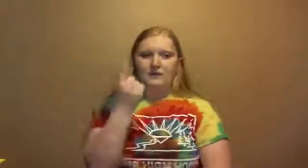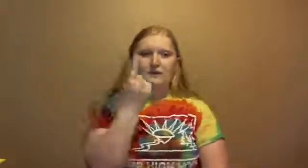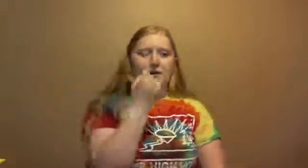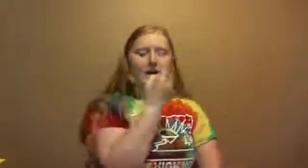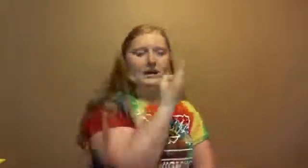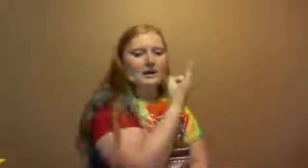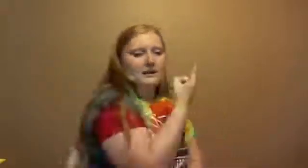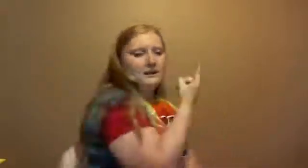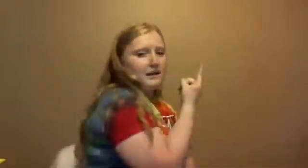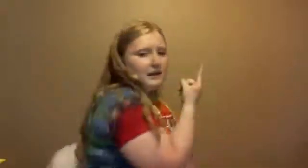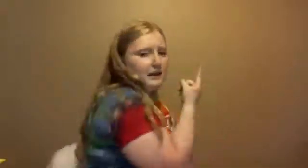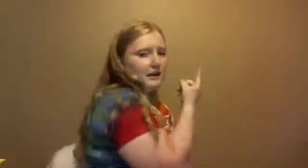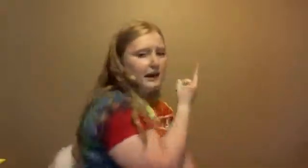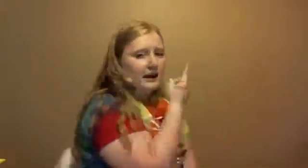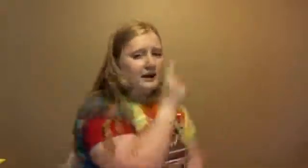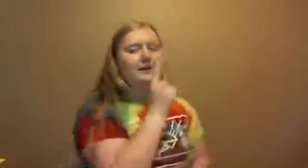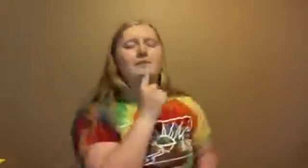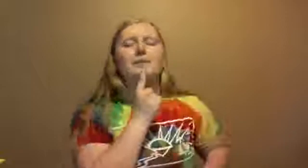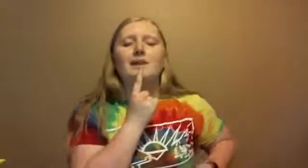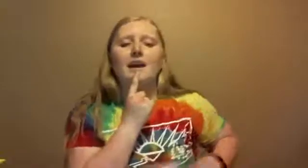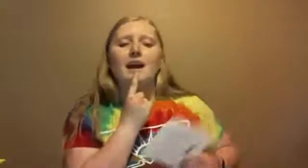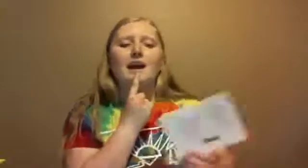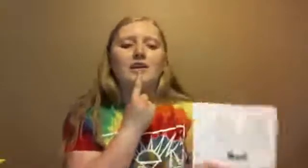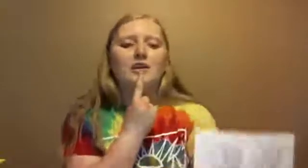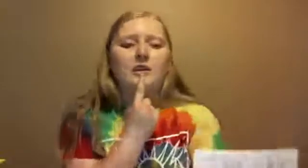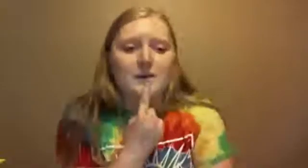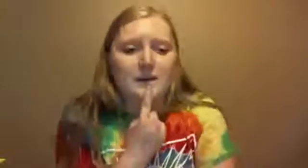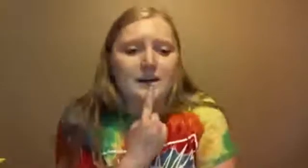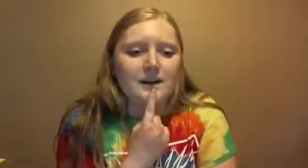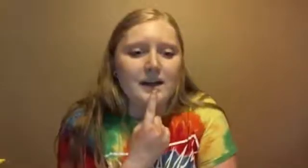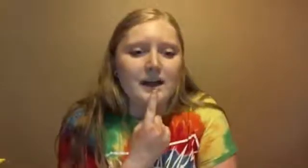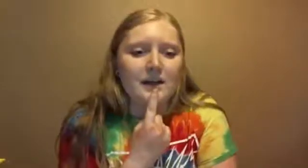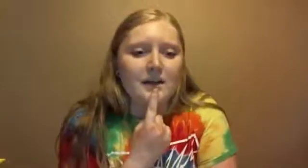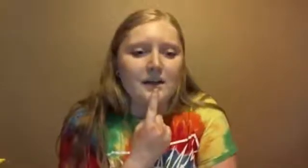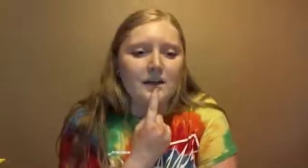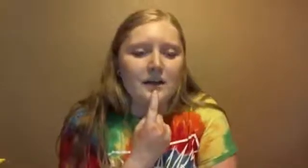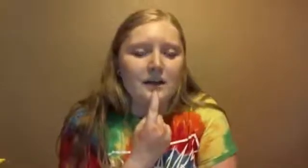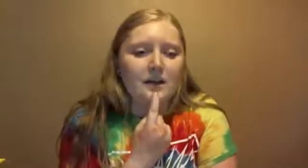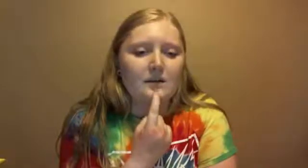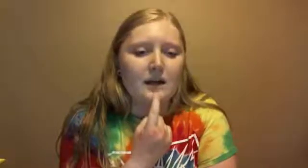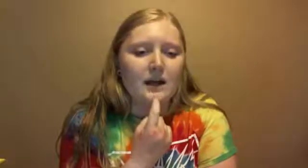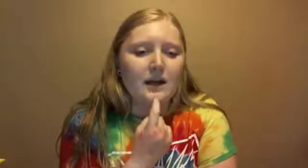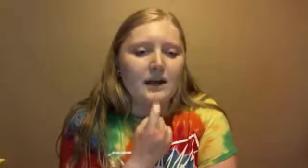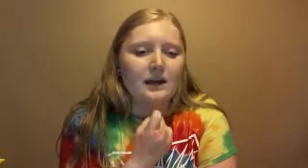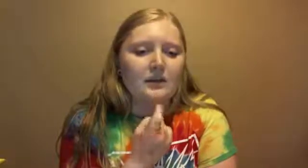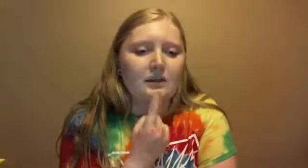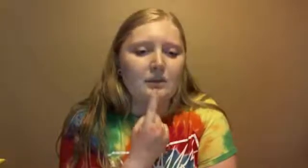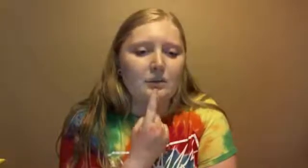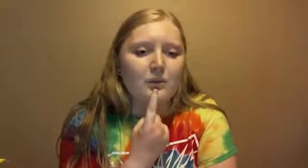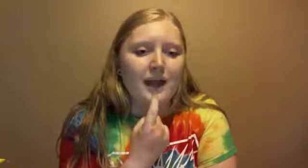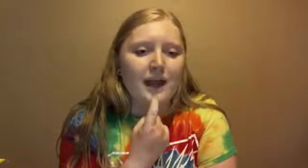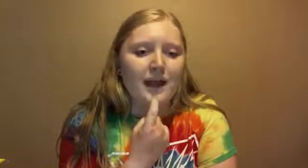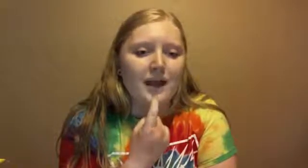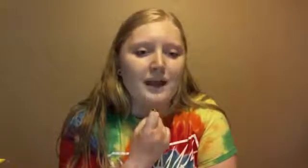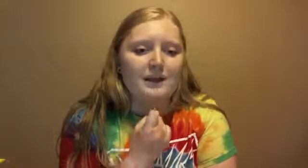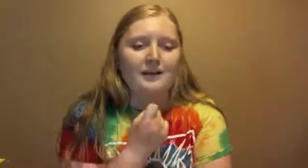what your hand is going to look like. And you're just going to take your finger and just drag it down your